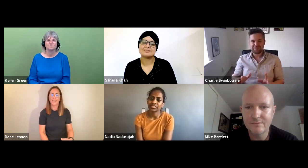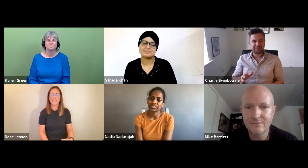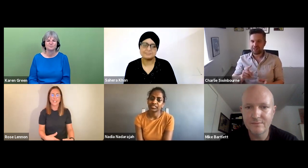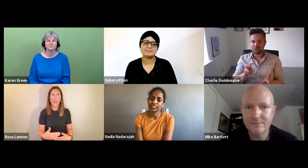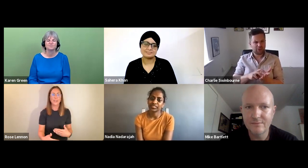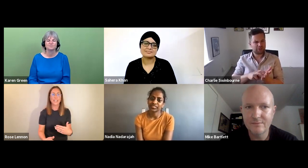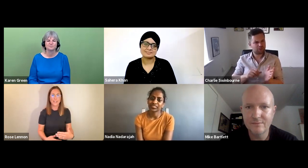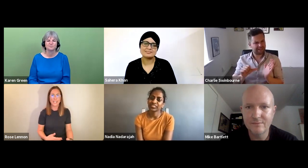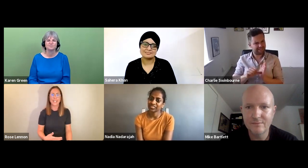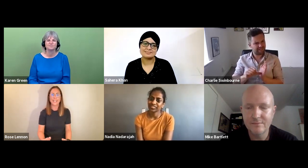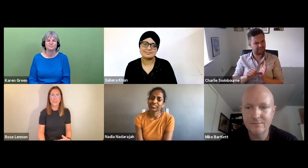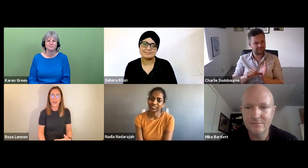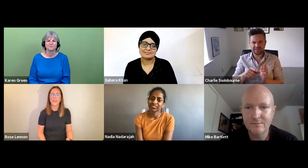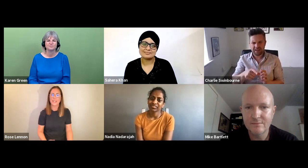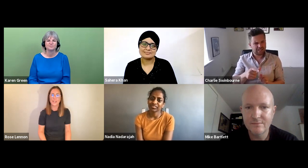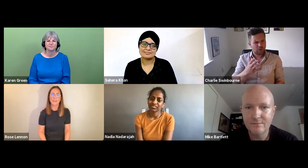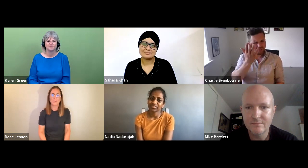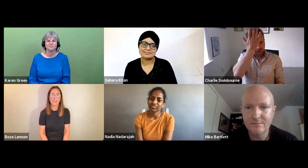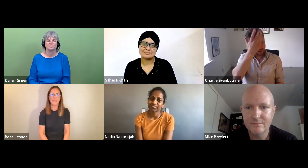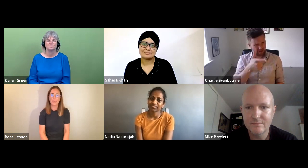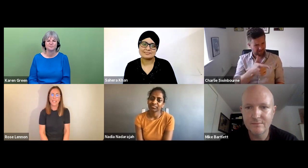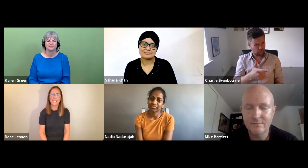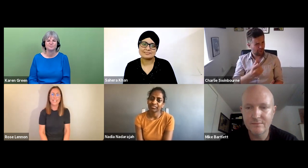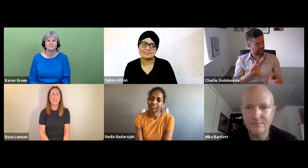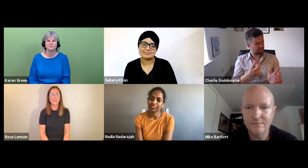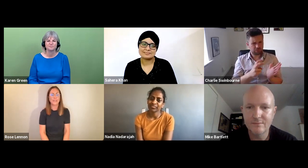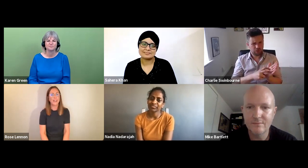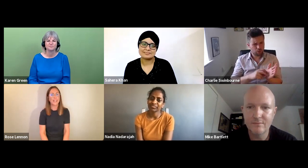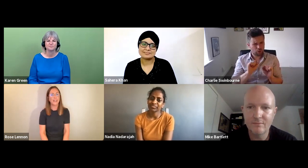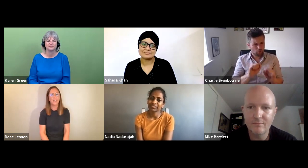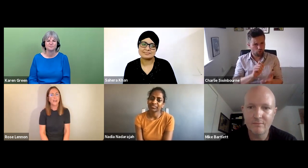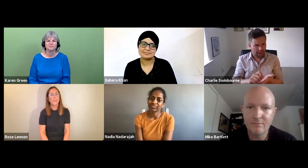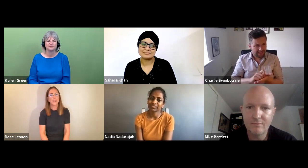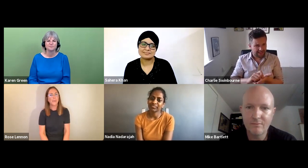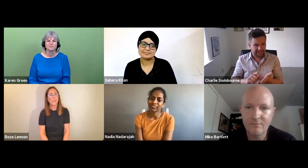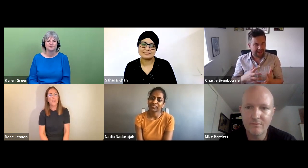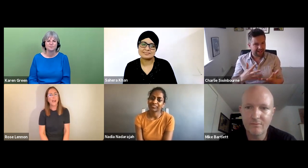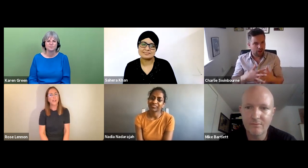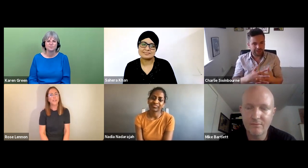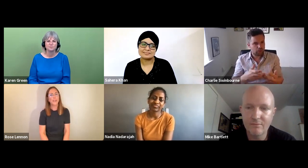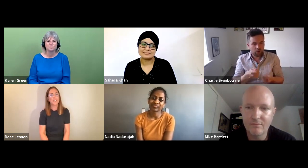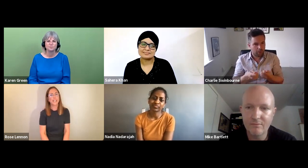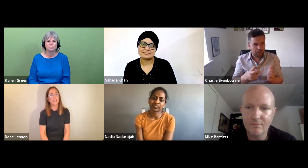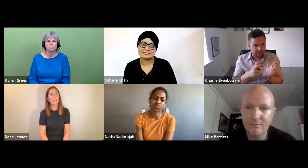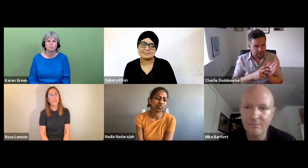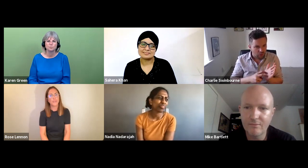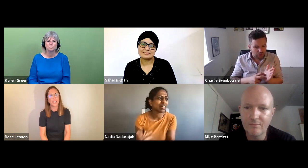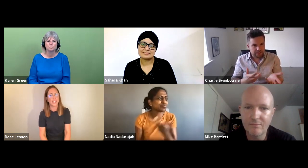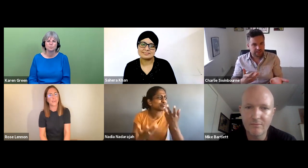and slowly you see the draft start to improve, but it is difficult. Nadia, what about, have you noticed anything with your writing